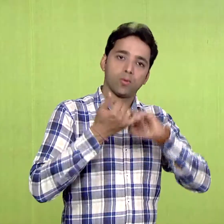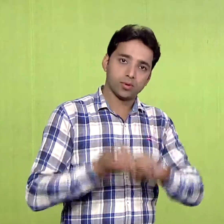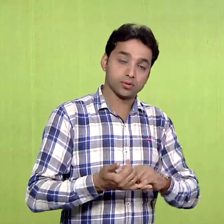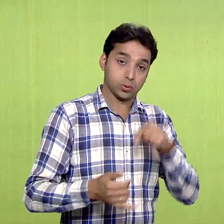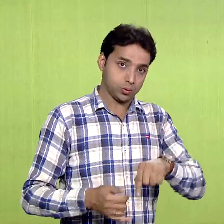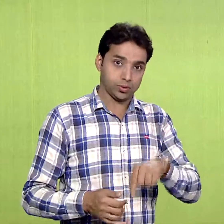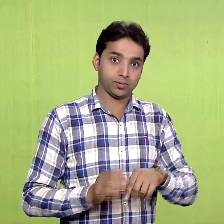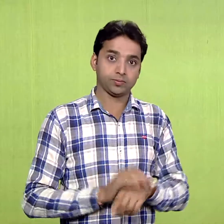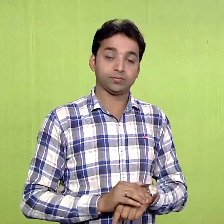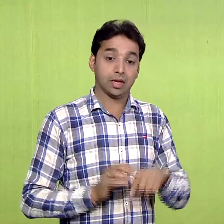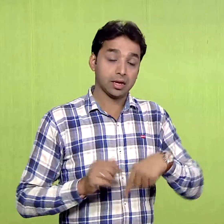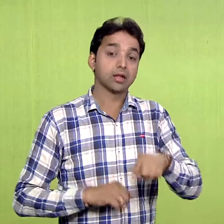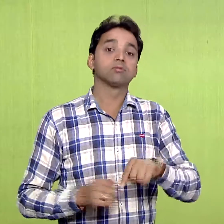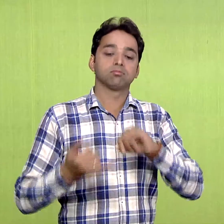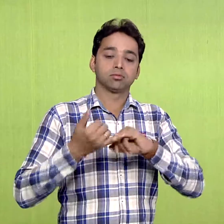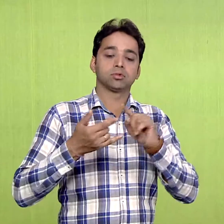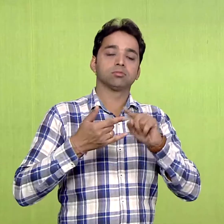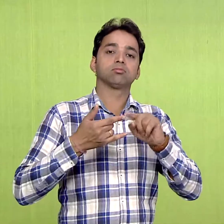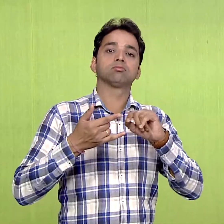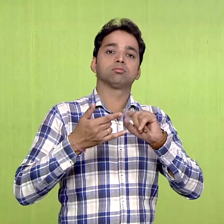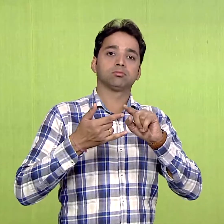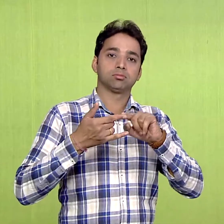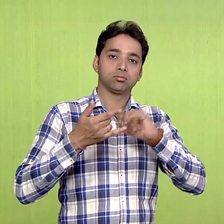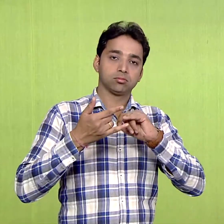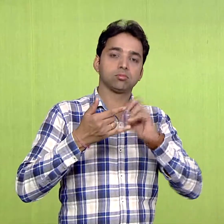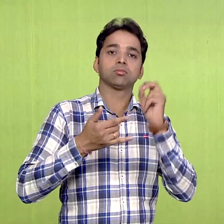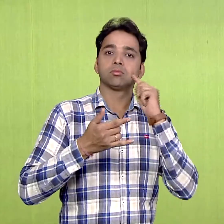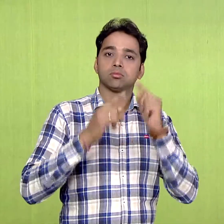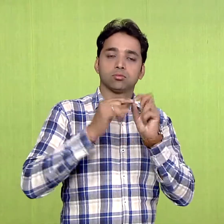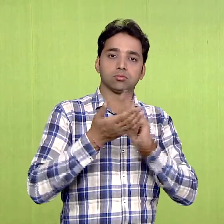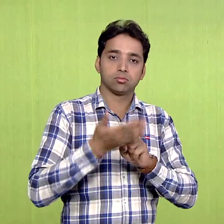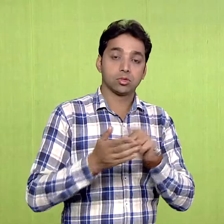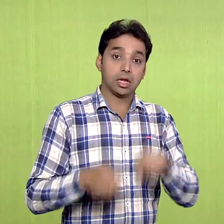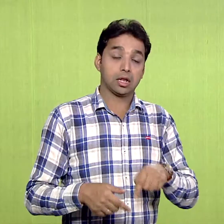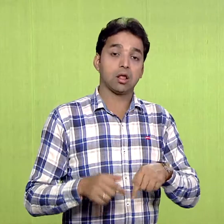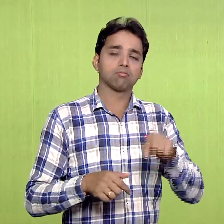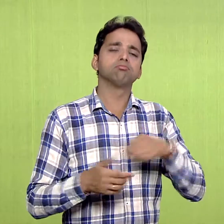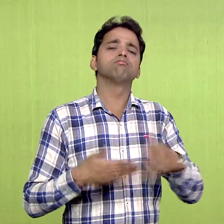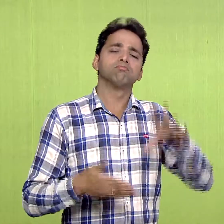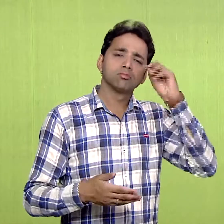Today, in this session, we will learn about architecture in ancient India.